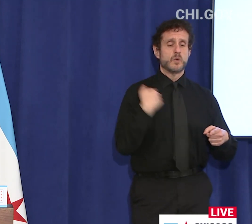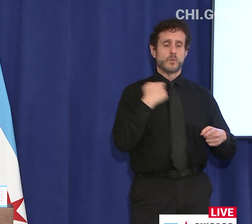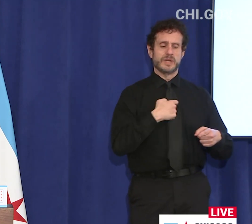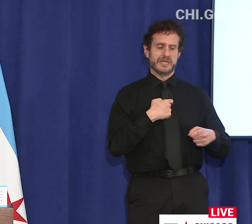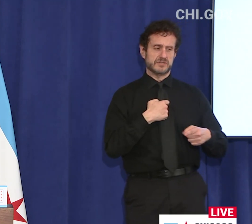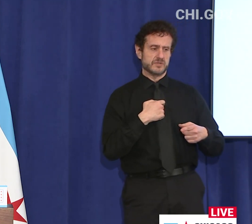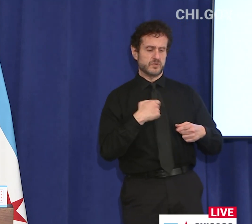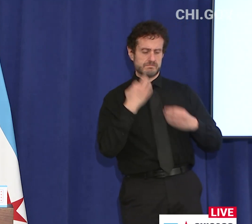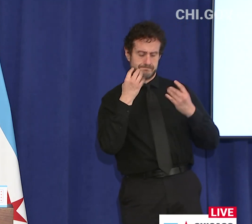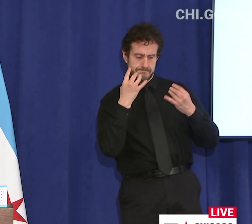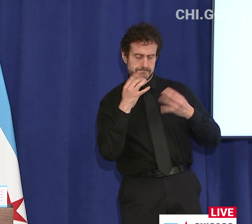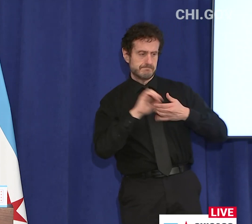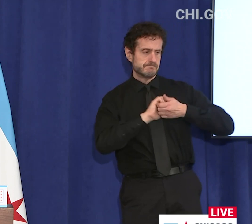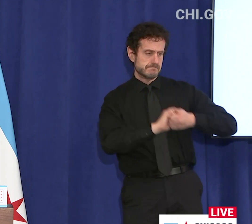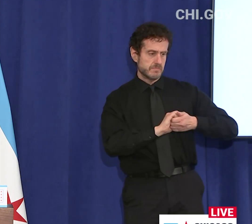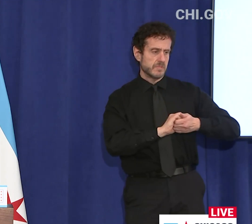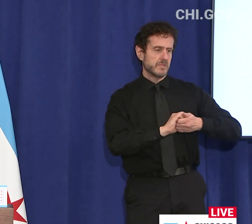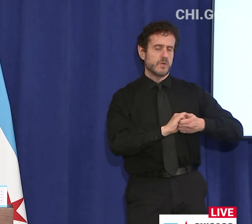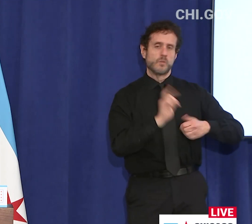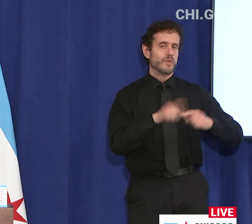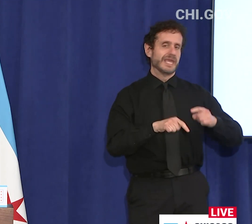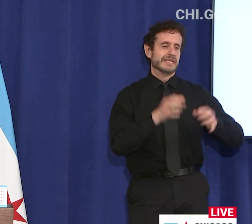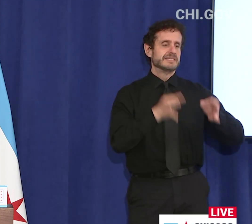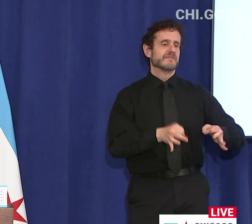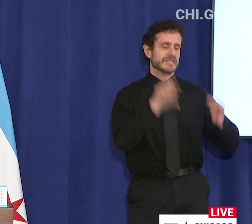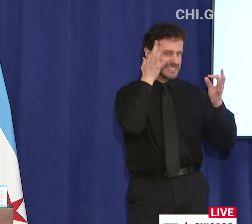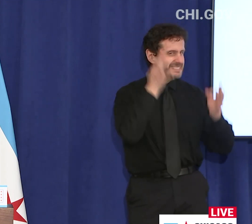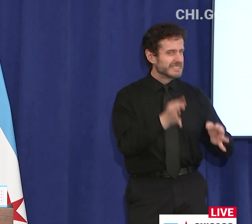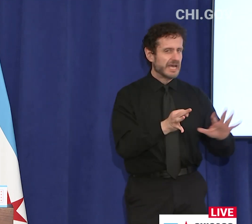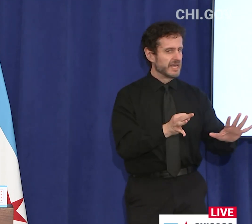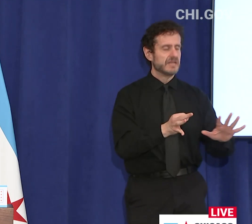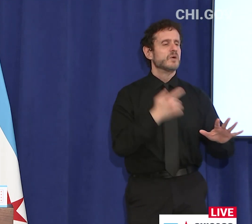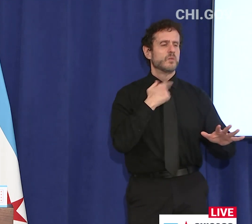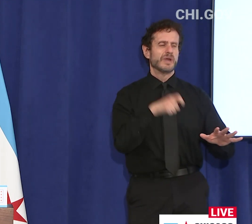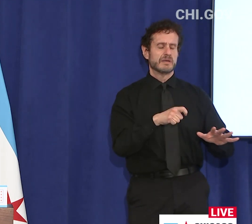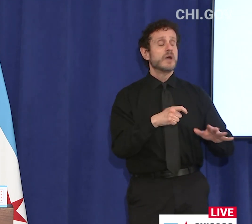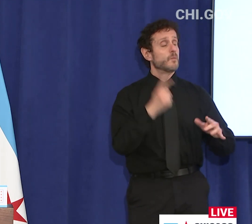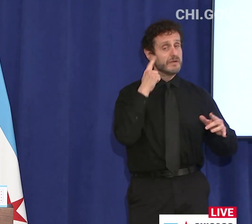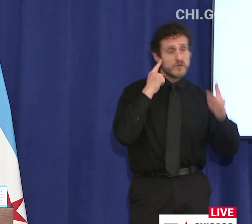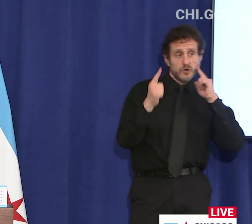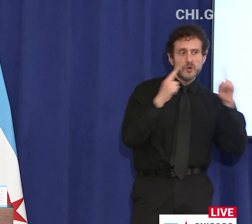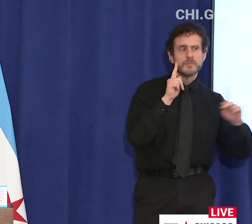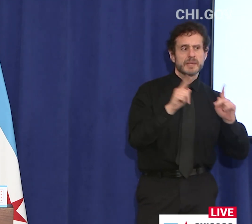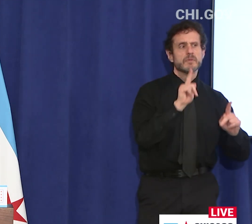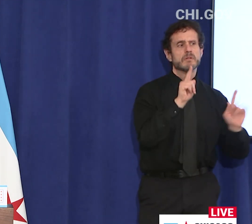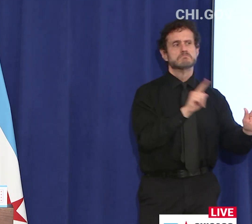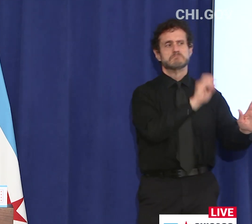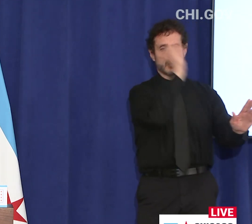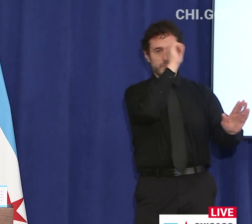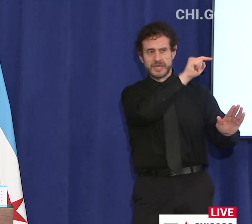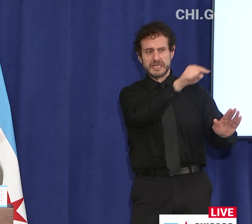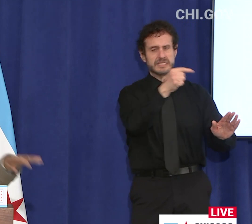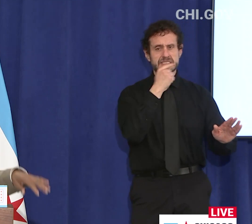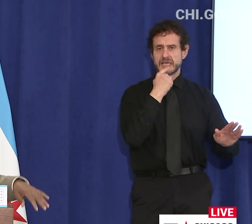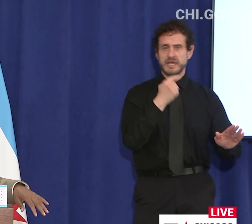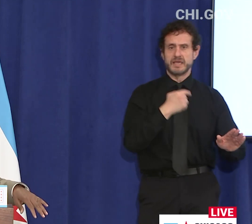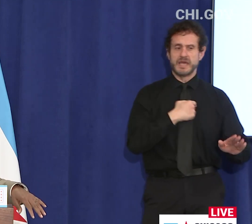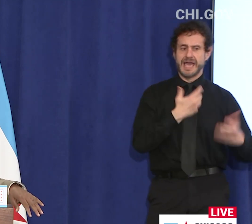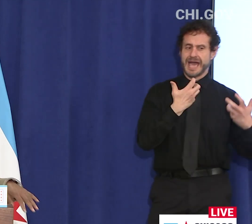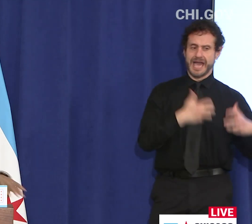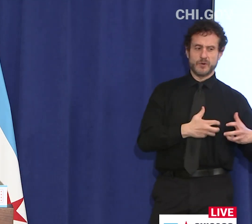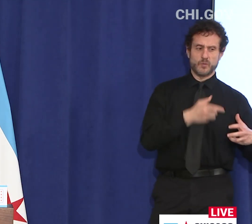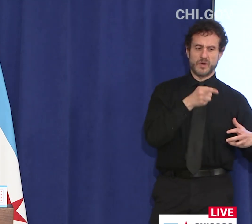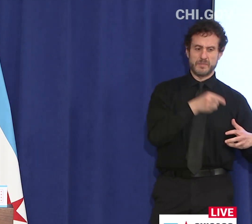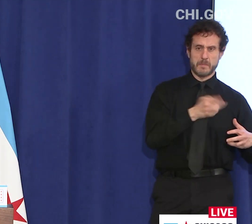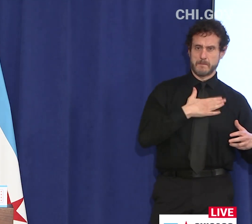collaboration before any definitive decision is made. So we've heard from some folks who say, I don't want this on my